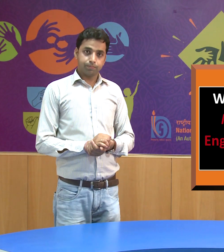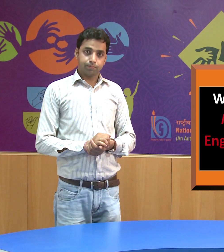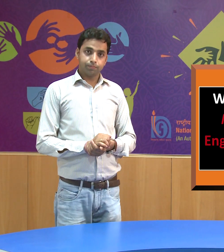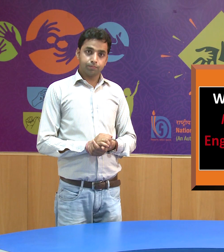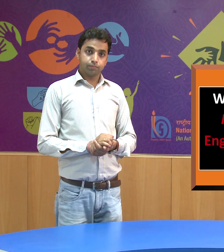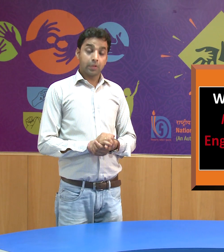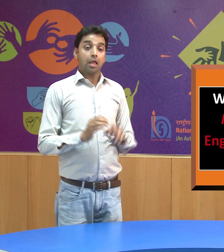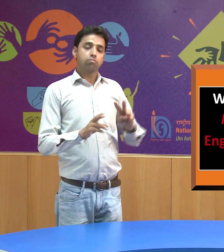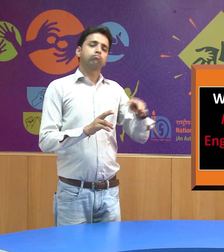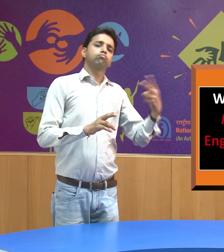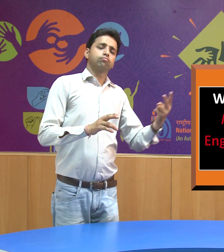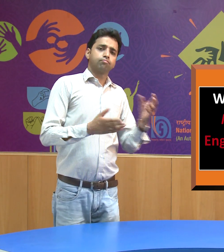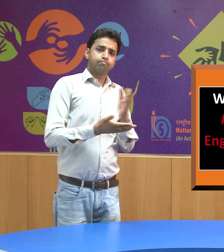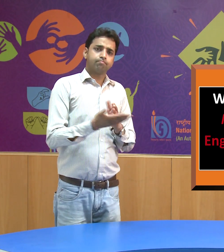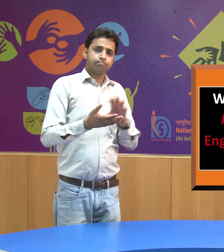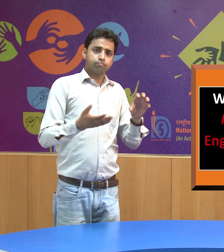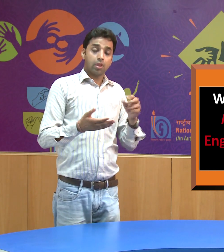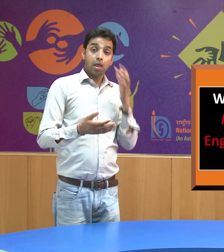Some other important results of